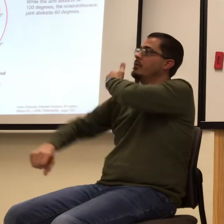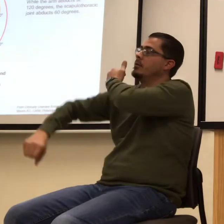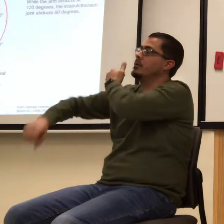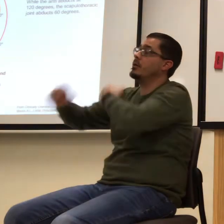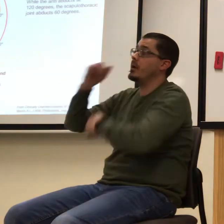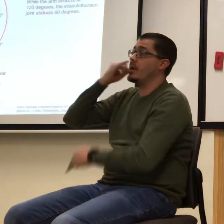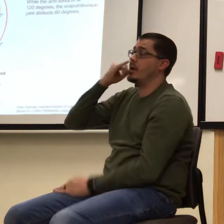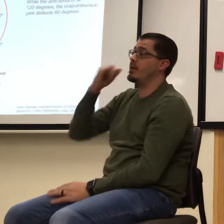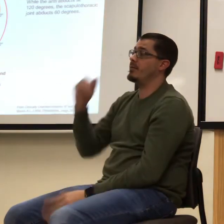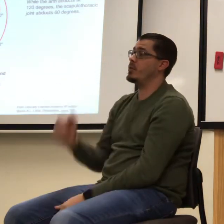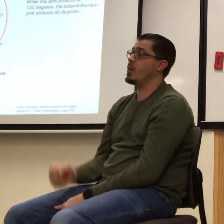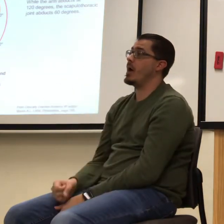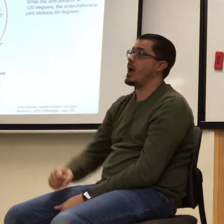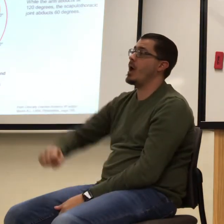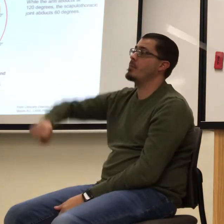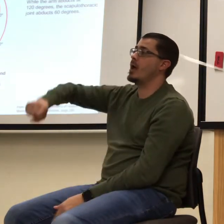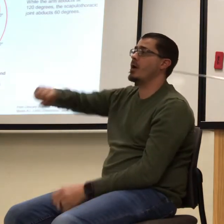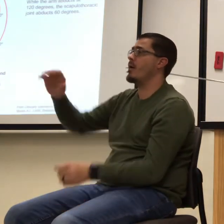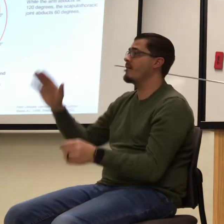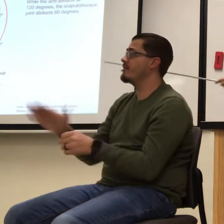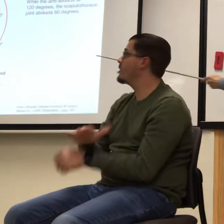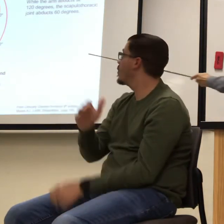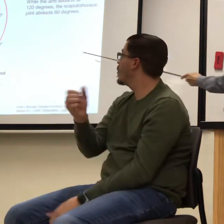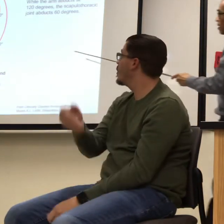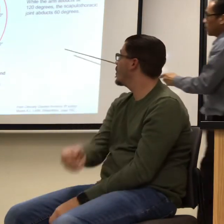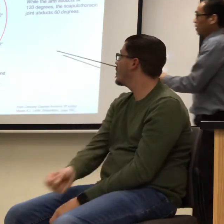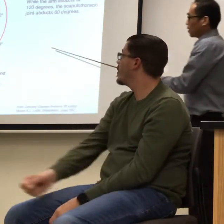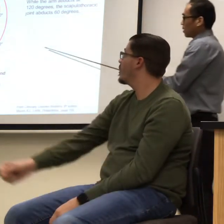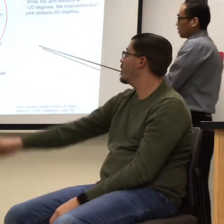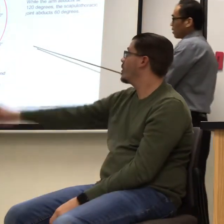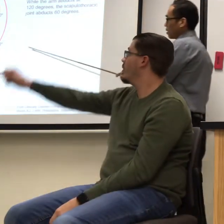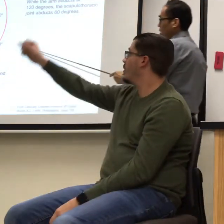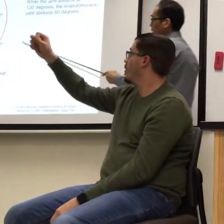if you abduct a full 180,